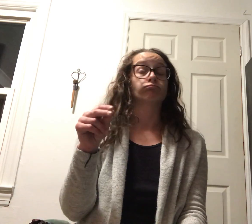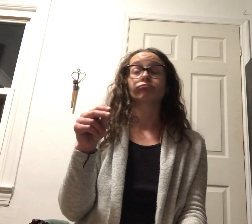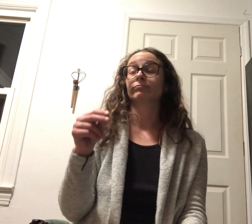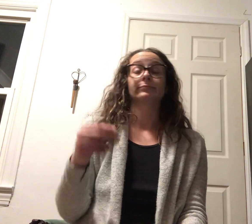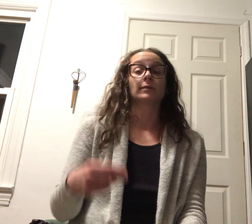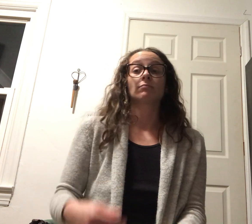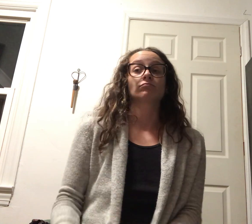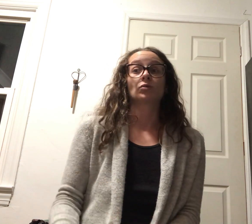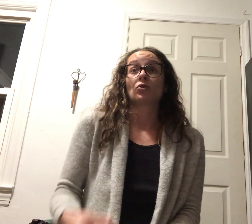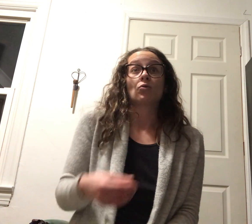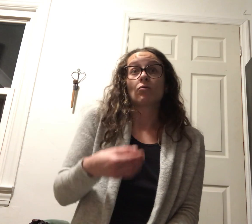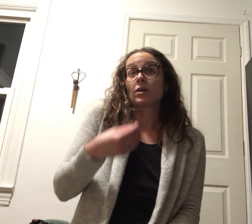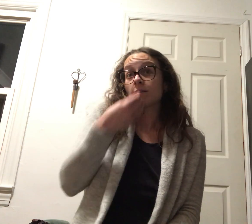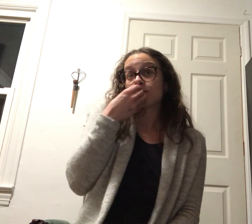skin.